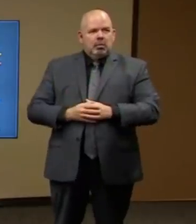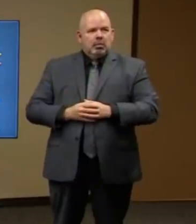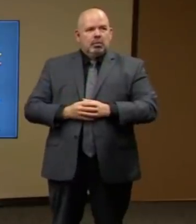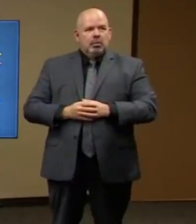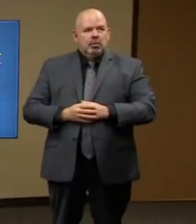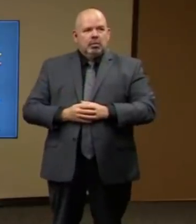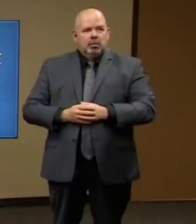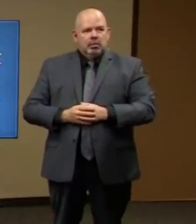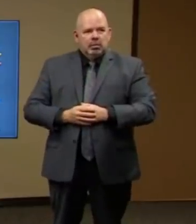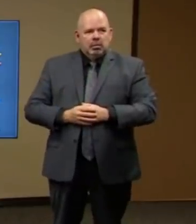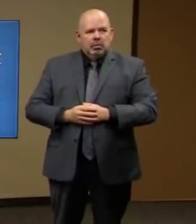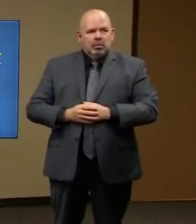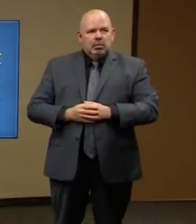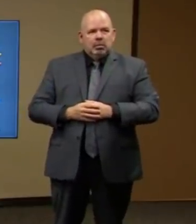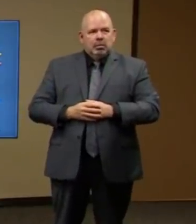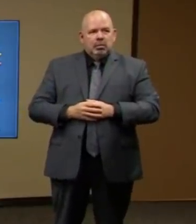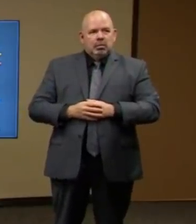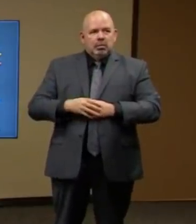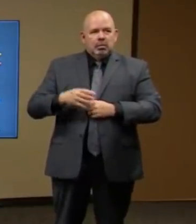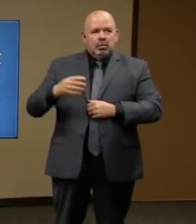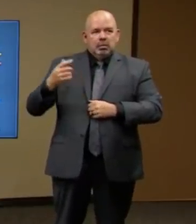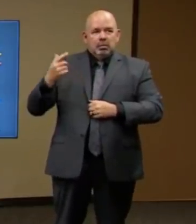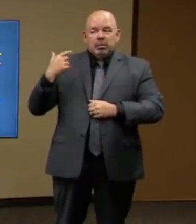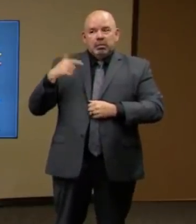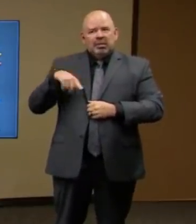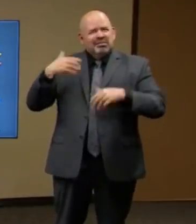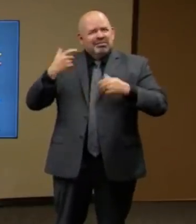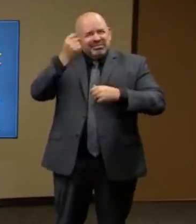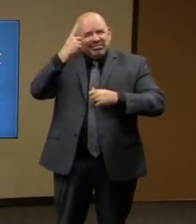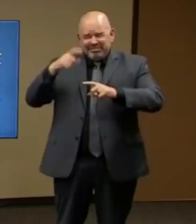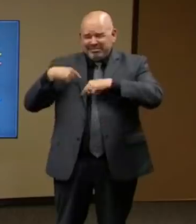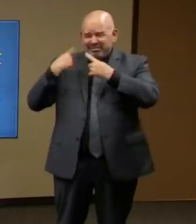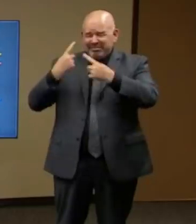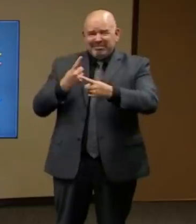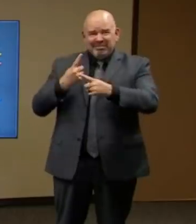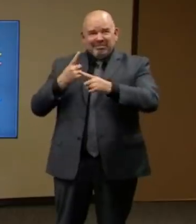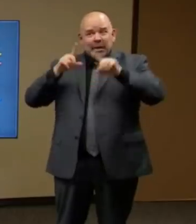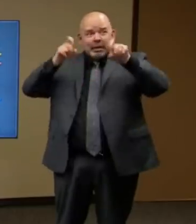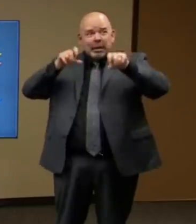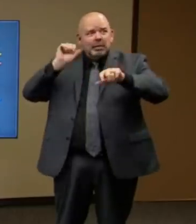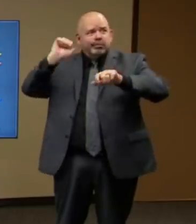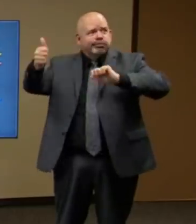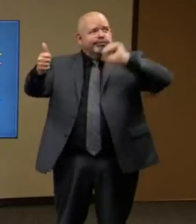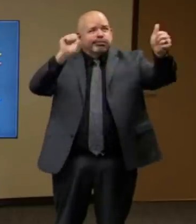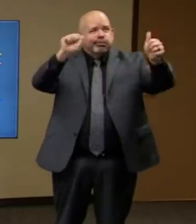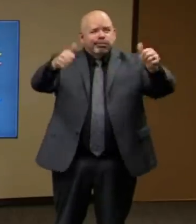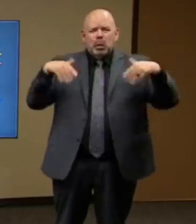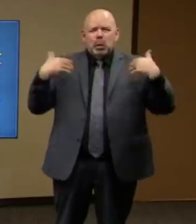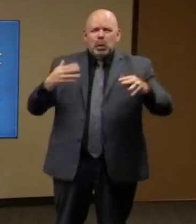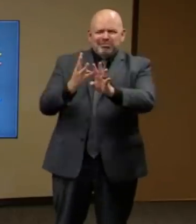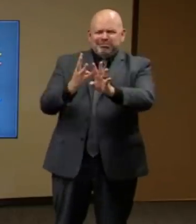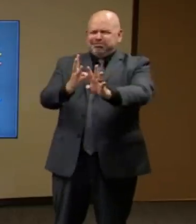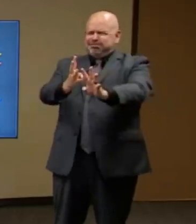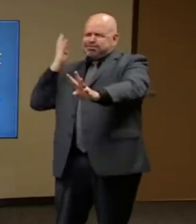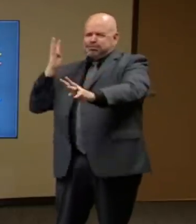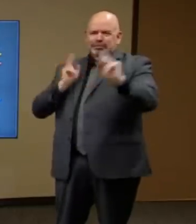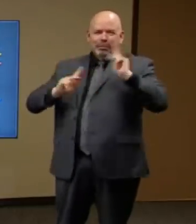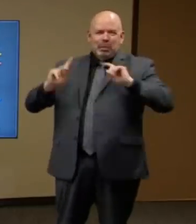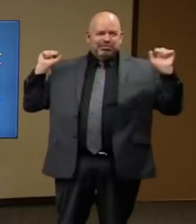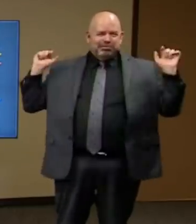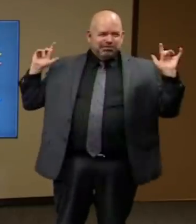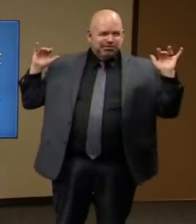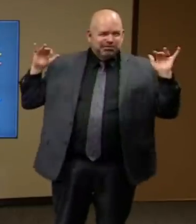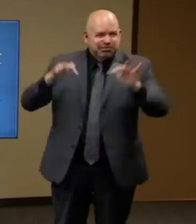one of the other challenges with the federal sites is they won't allow us to have any appointments there. It's just first come, first serve. So people are showing